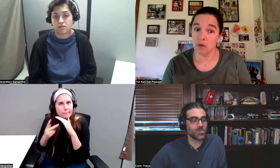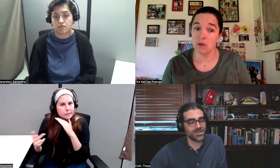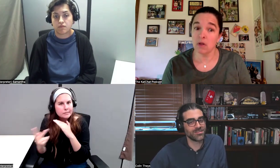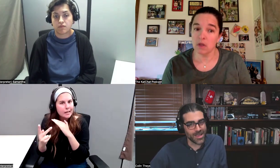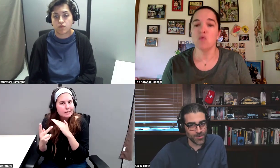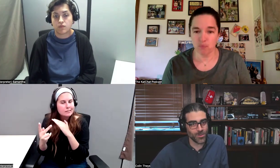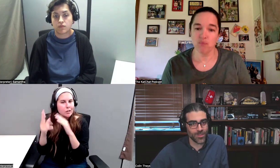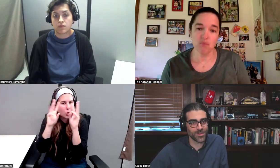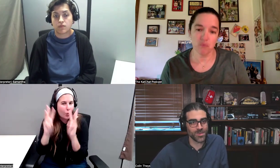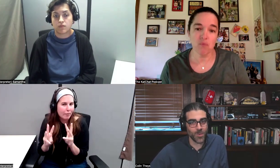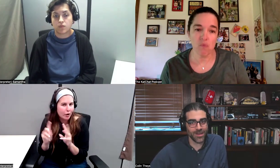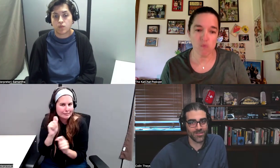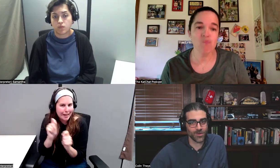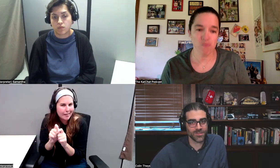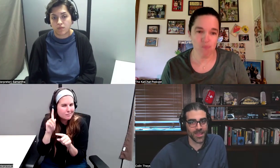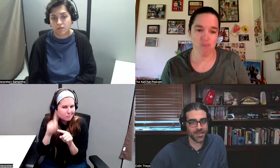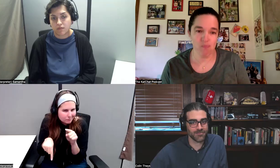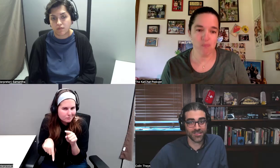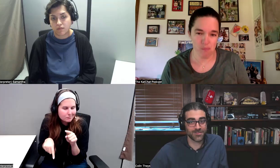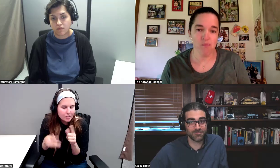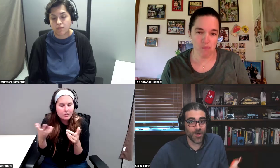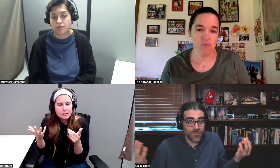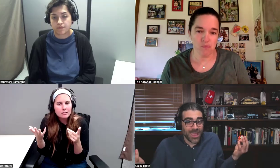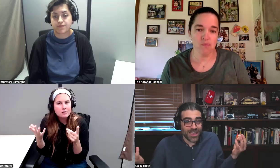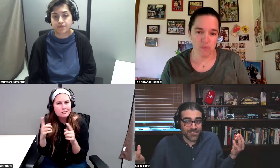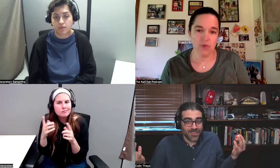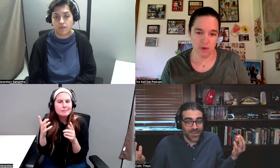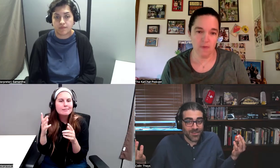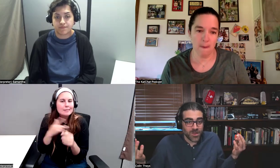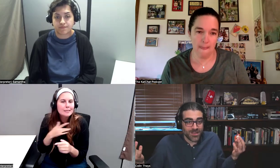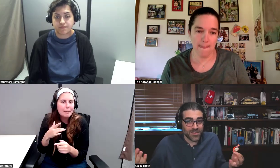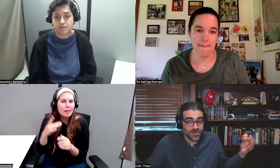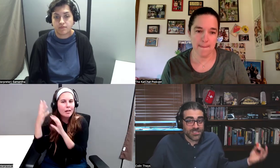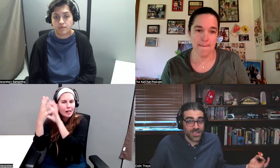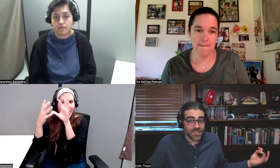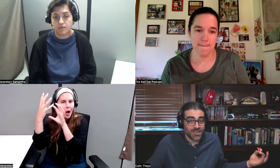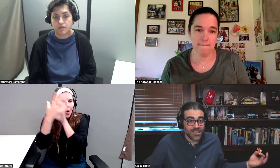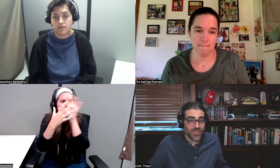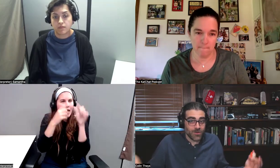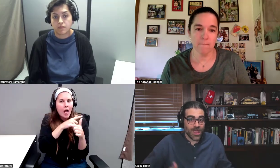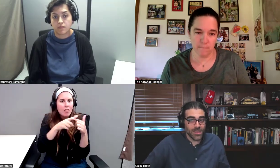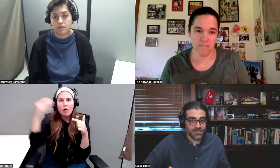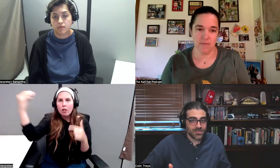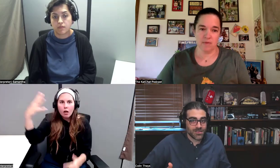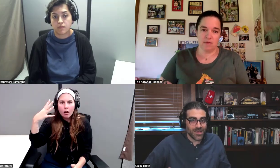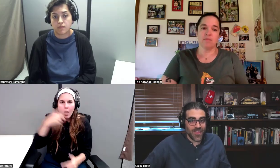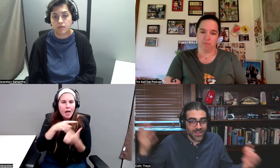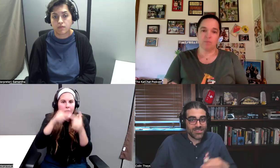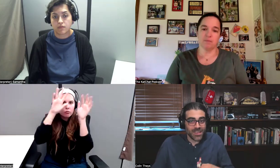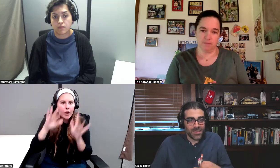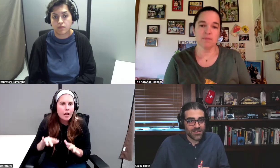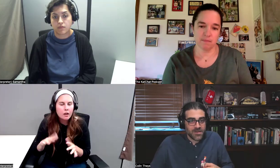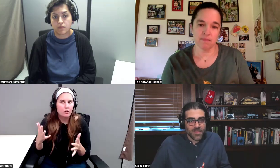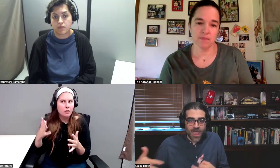you can't predict exactly what the weather's going to be when. So it's like it's overcast, and then 20 minutes later it's sunny, and then it rains, and